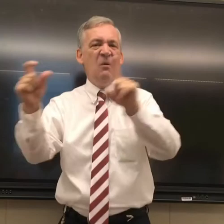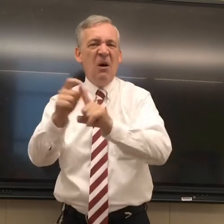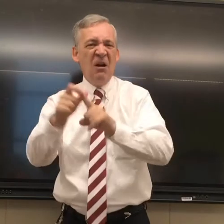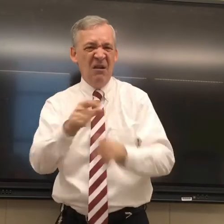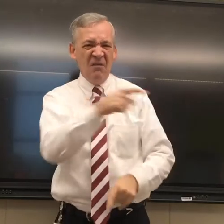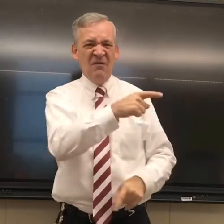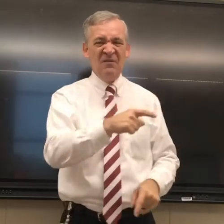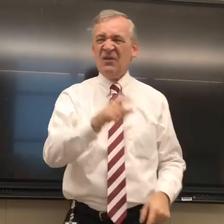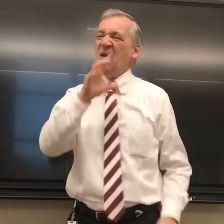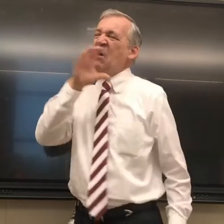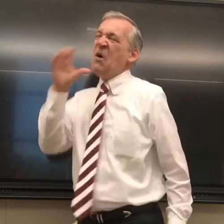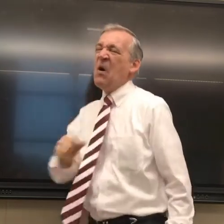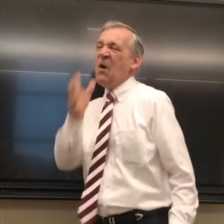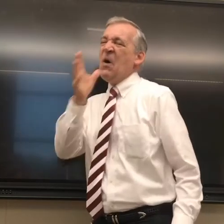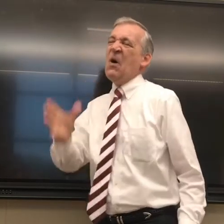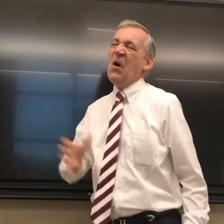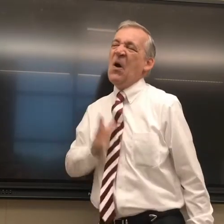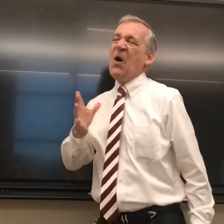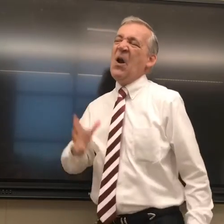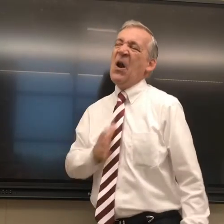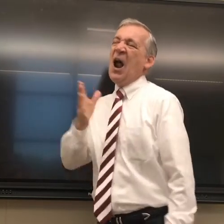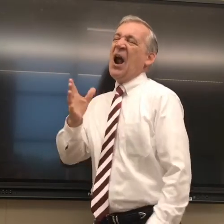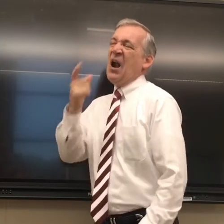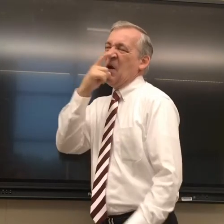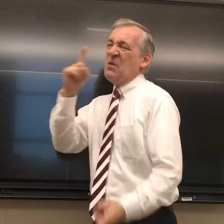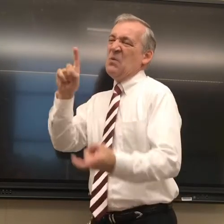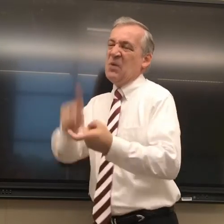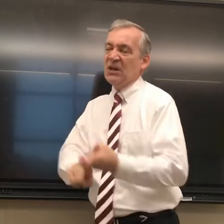"Old lady witch," while she screamed curses at us.